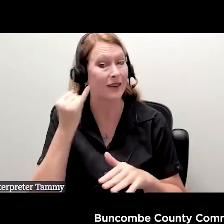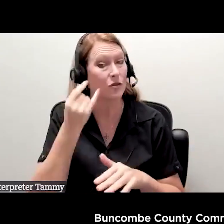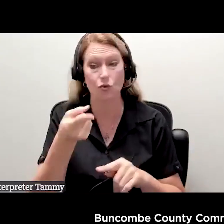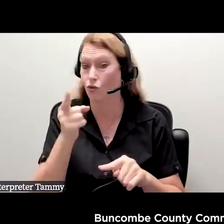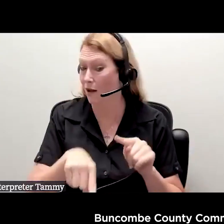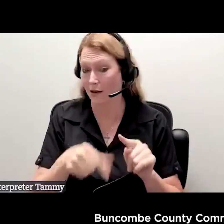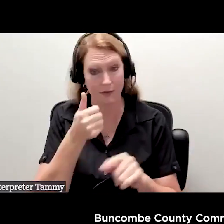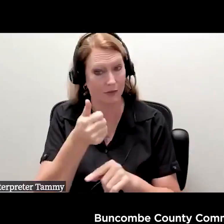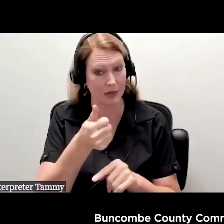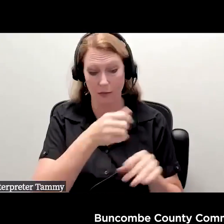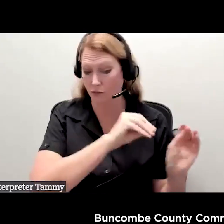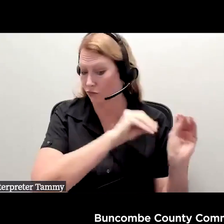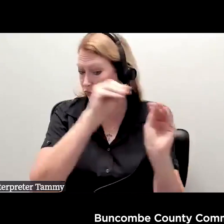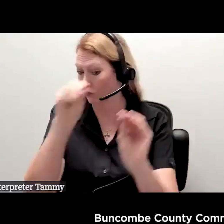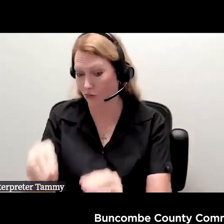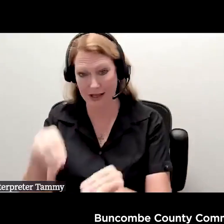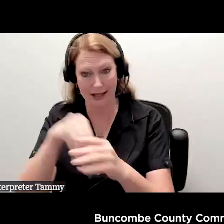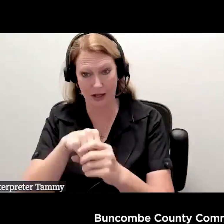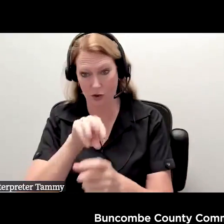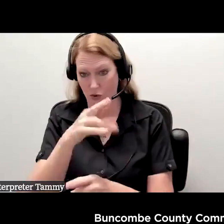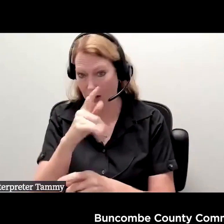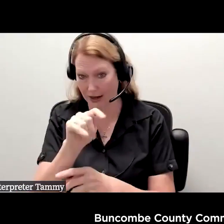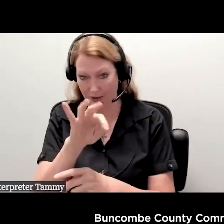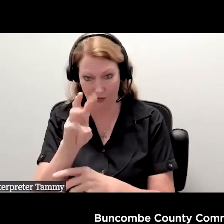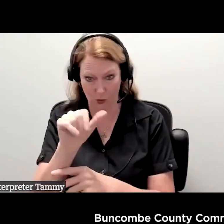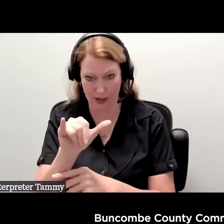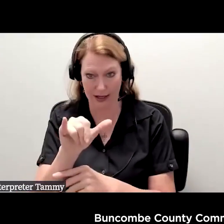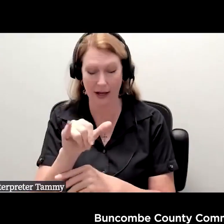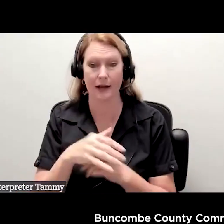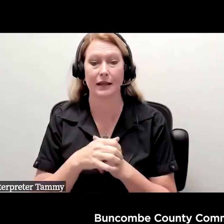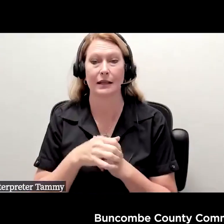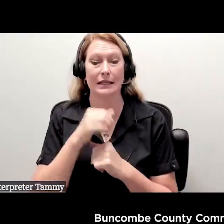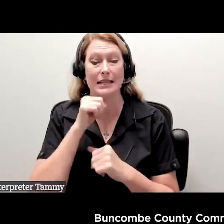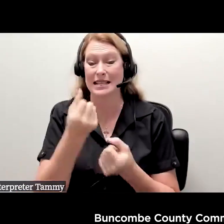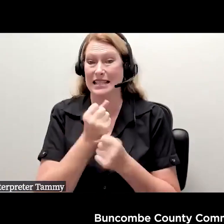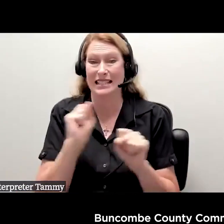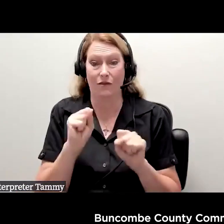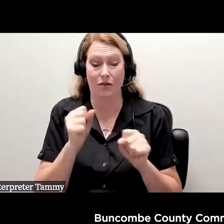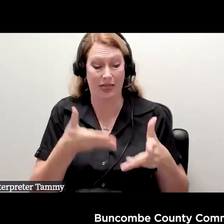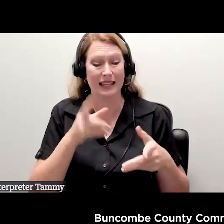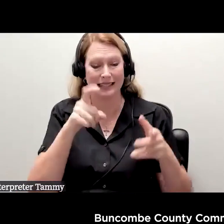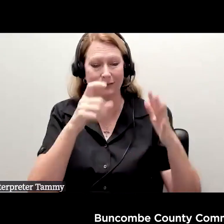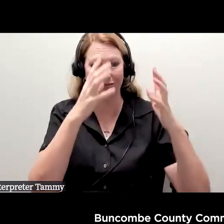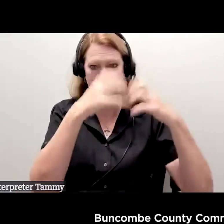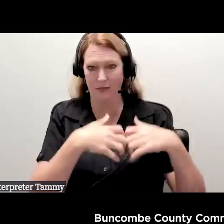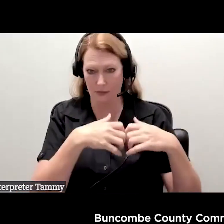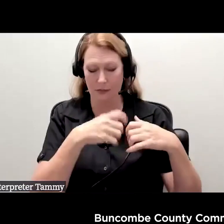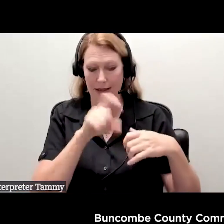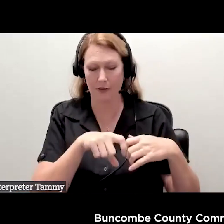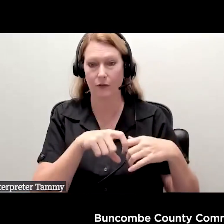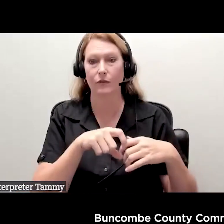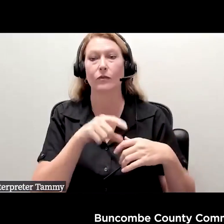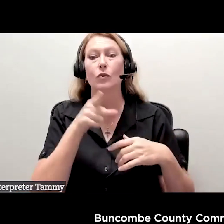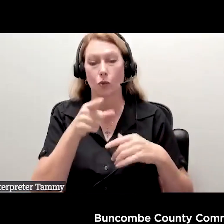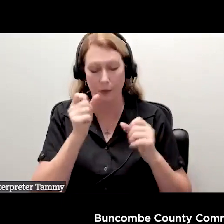storm debris into the right-of-way, or if there are unsafe structures that need to come down, you may be eligible to have this